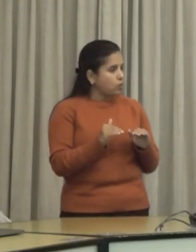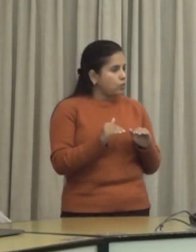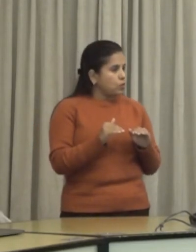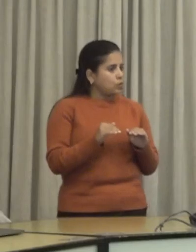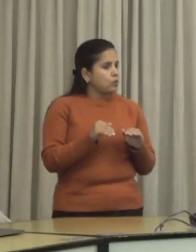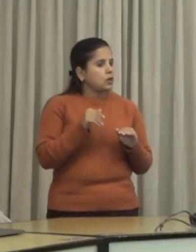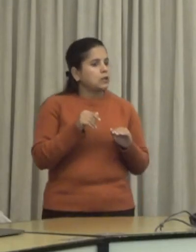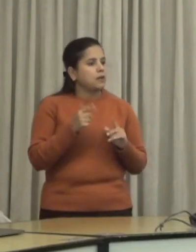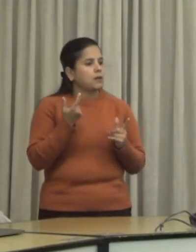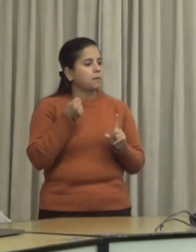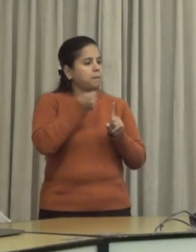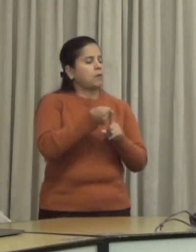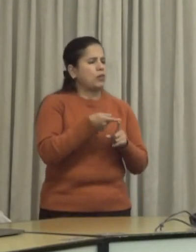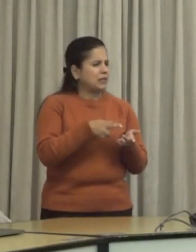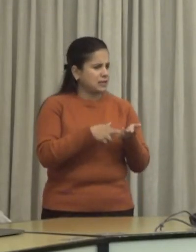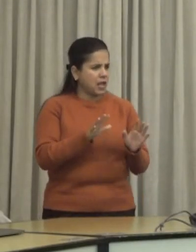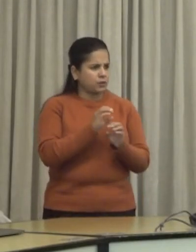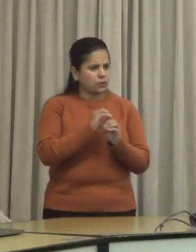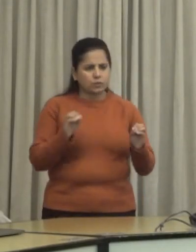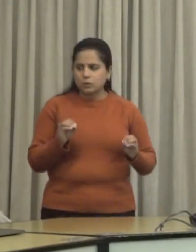an imposed one. It is not a natural one.